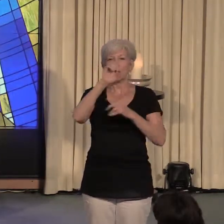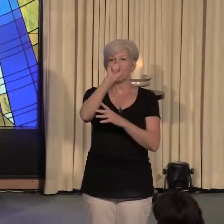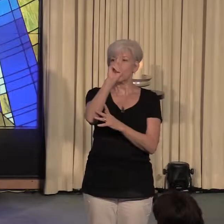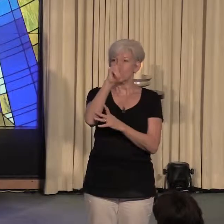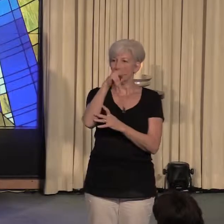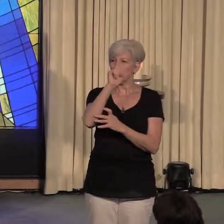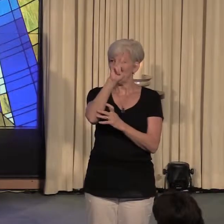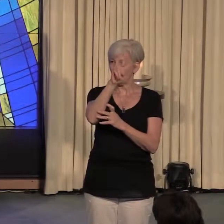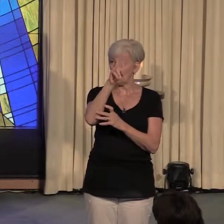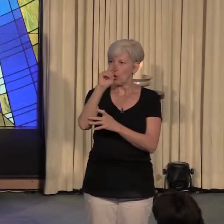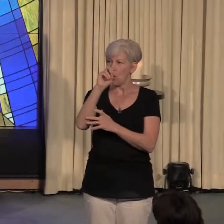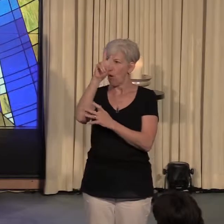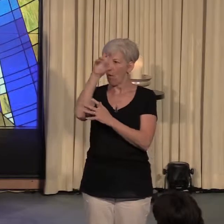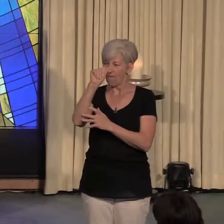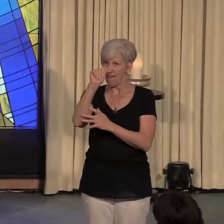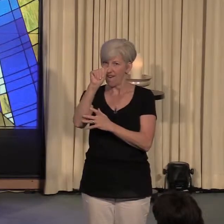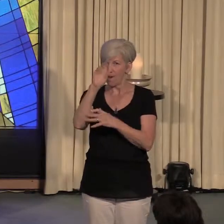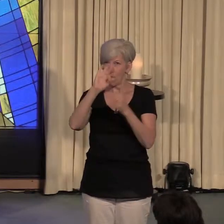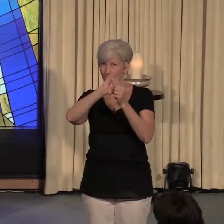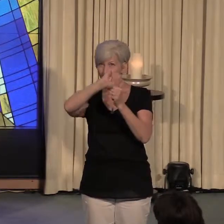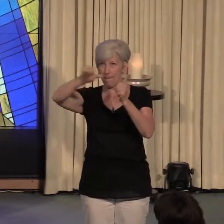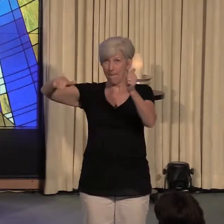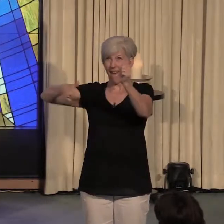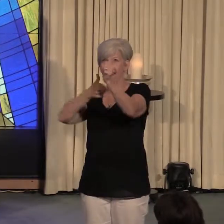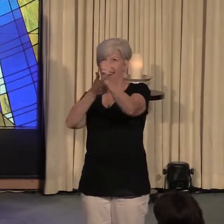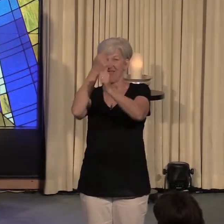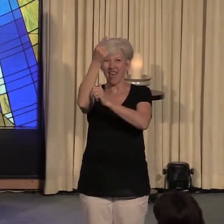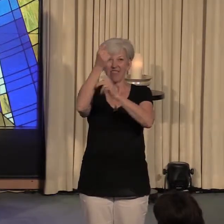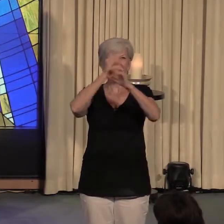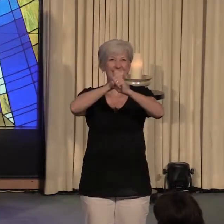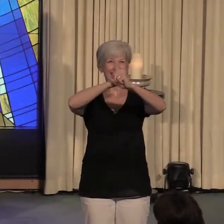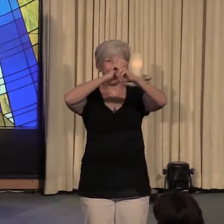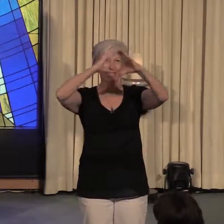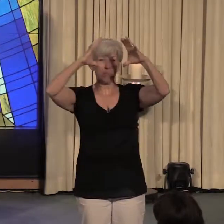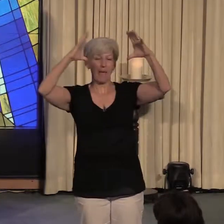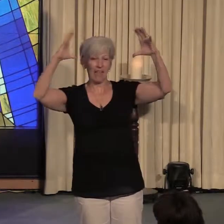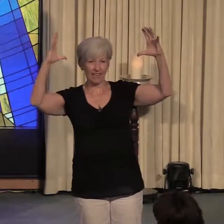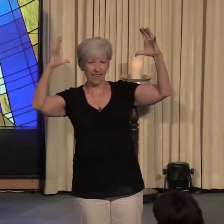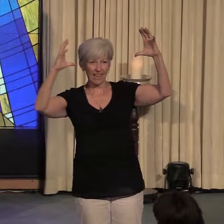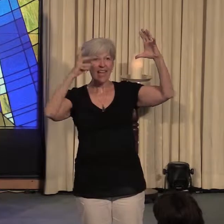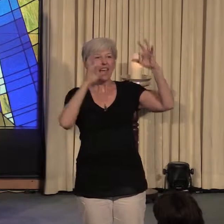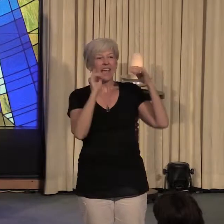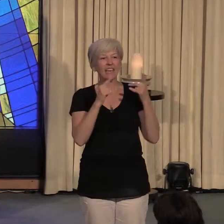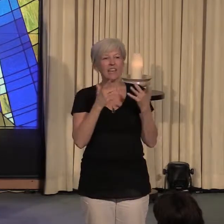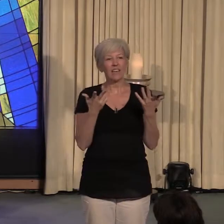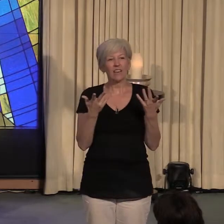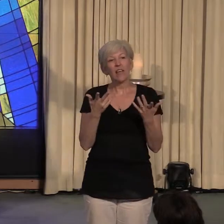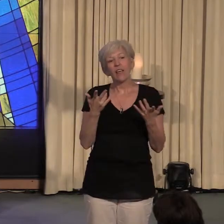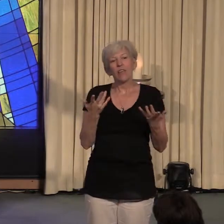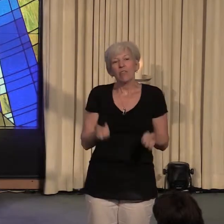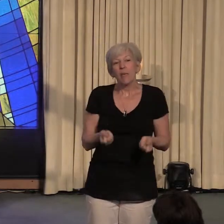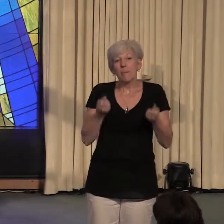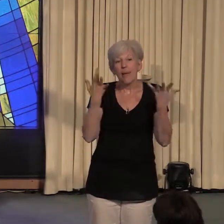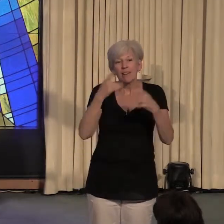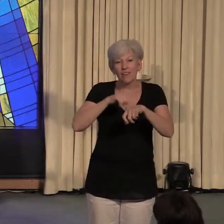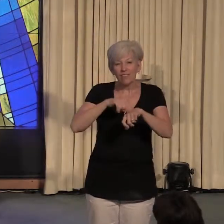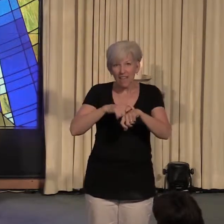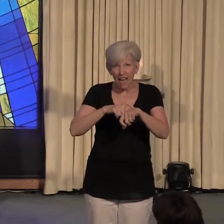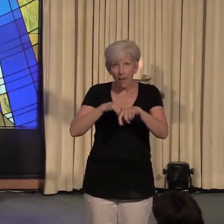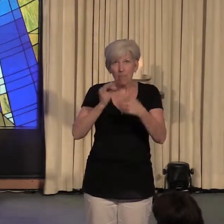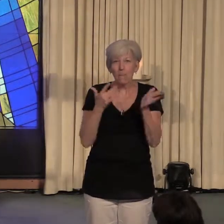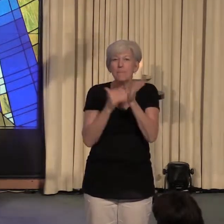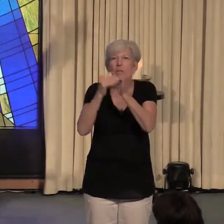right behind them that's expanding. And in the amount of time, the millions of years it took for that light to get